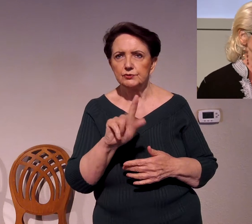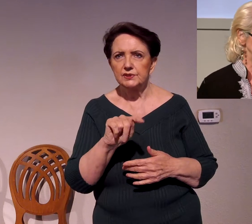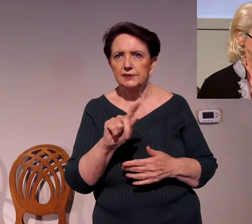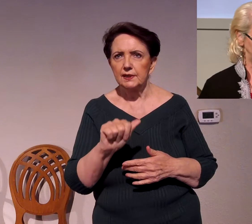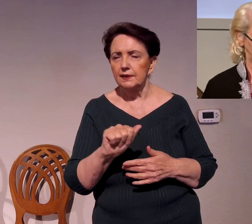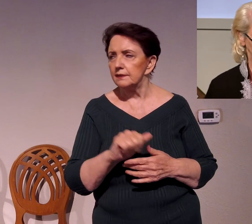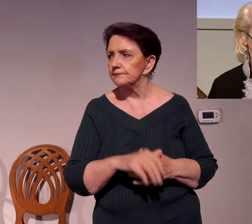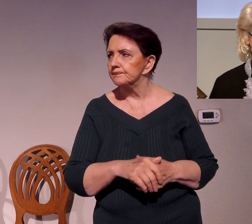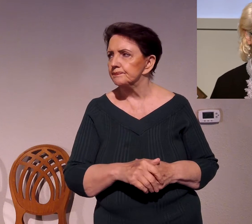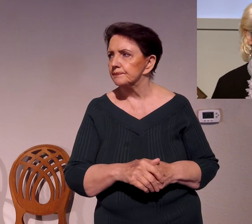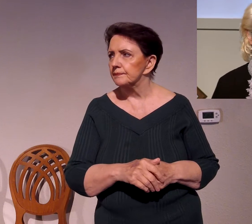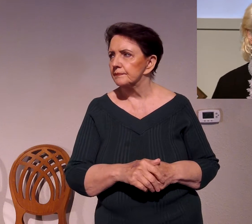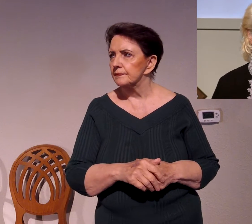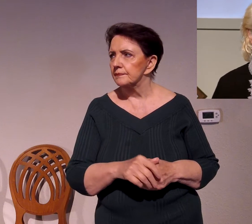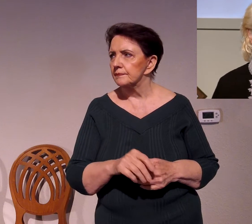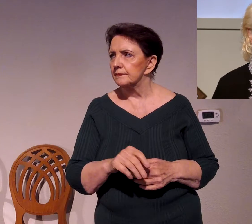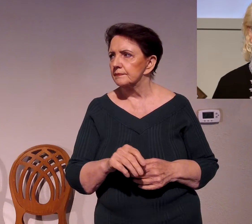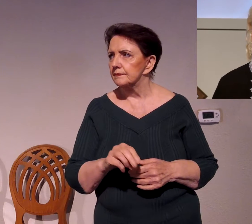William Hutchison